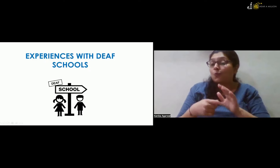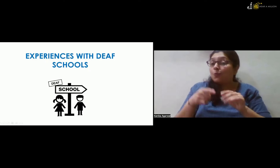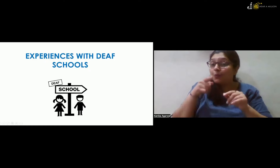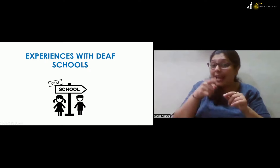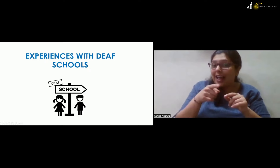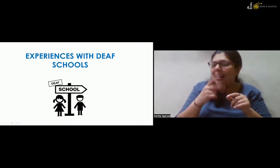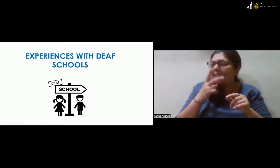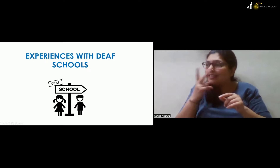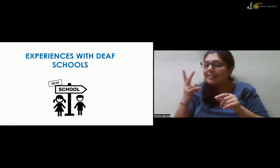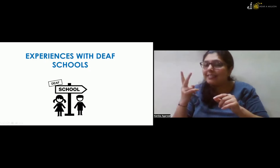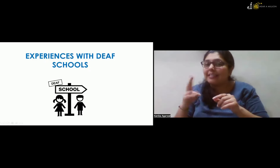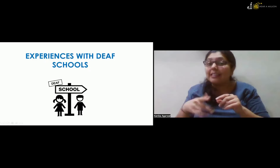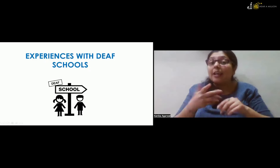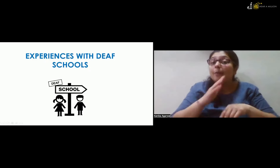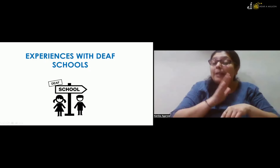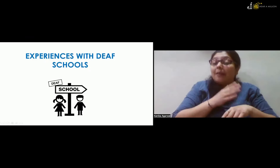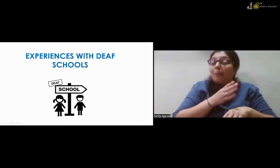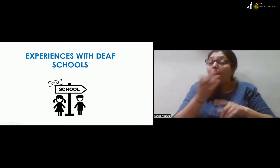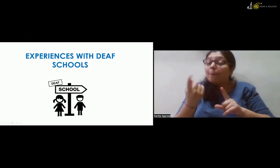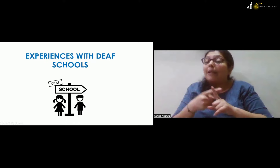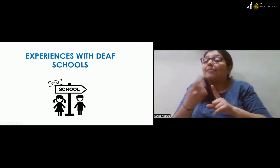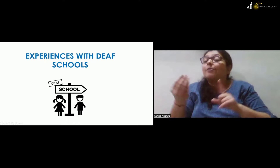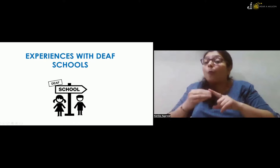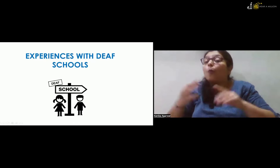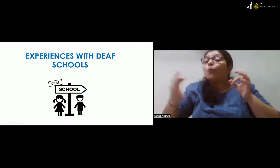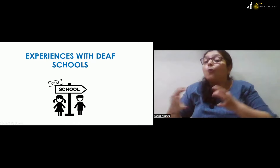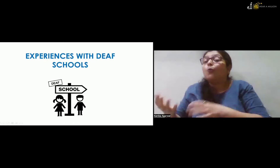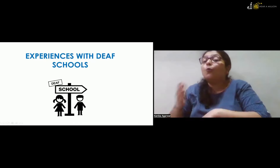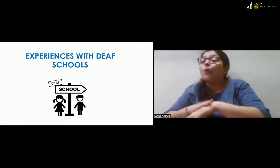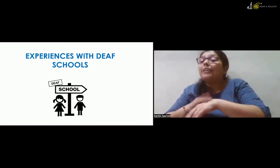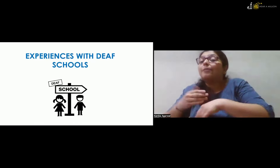very grateful for us being able to show these things to them.